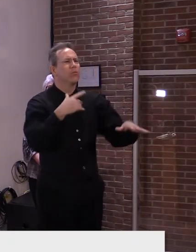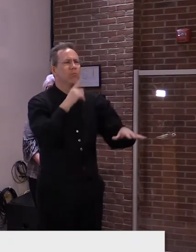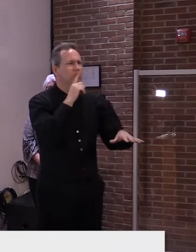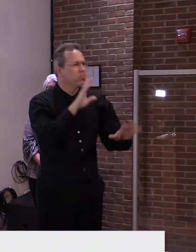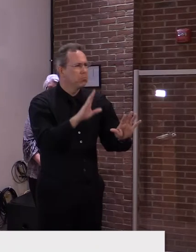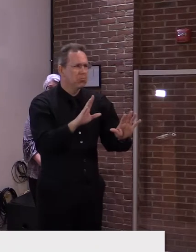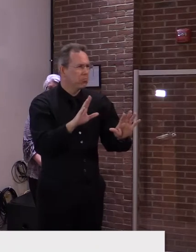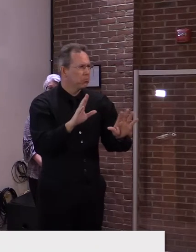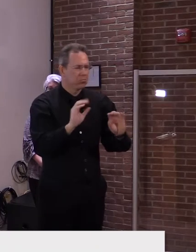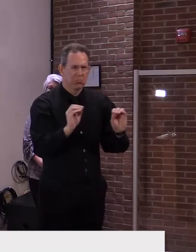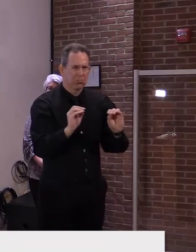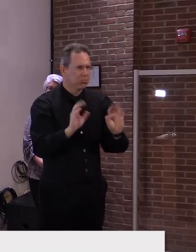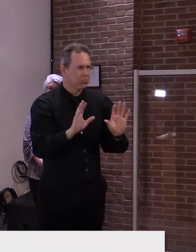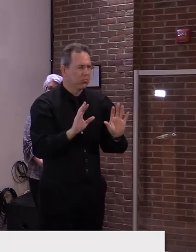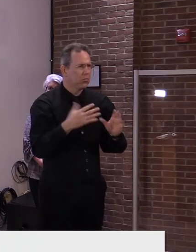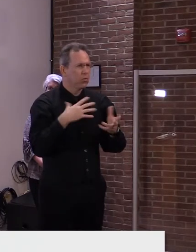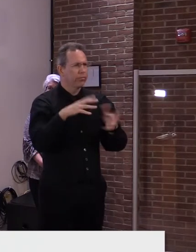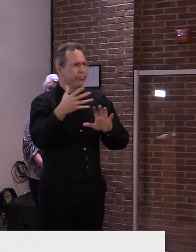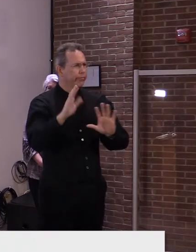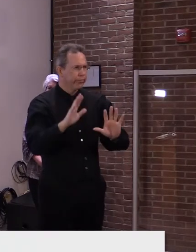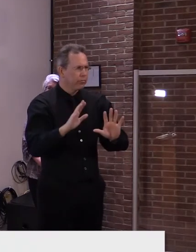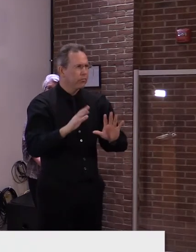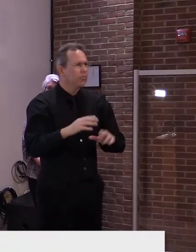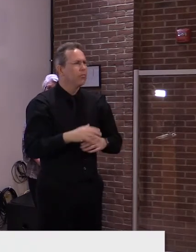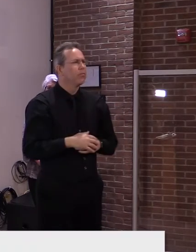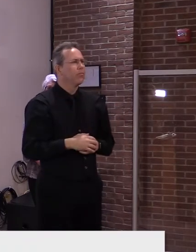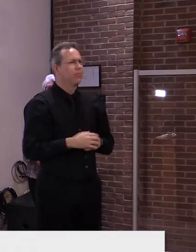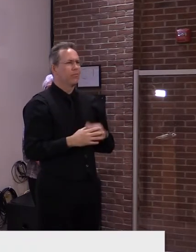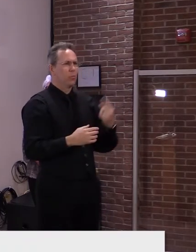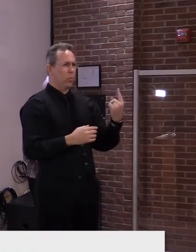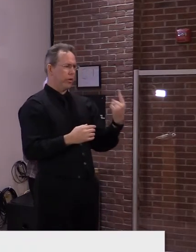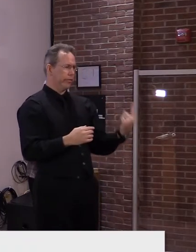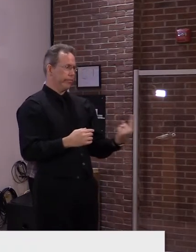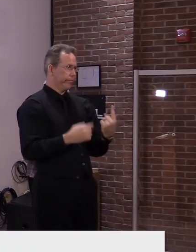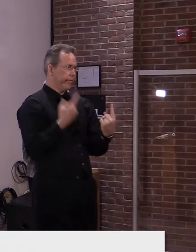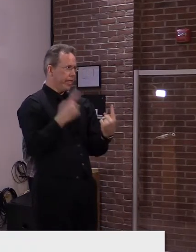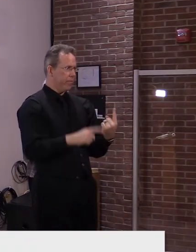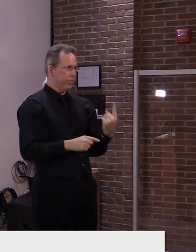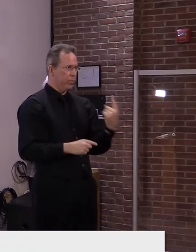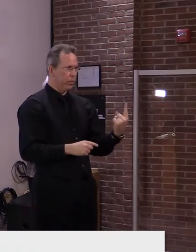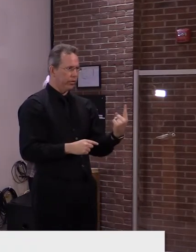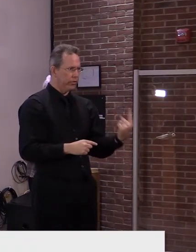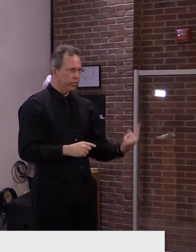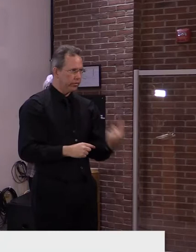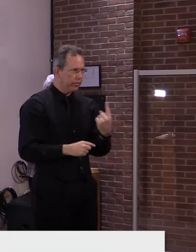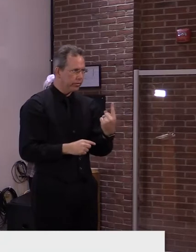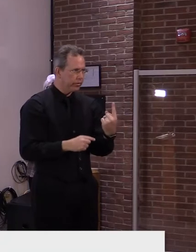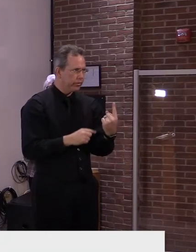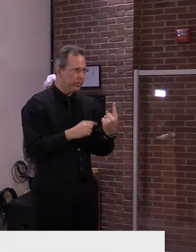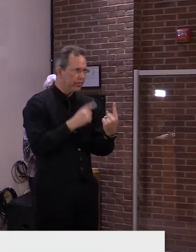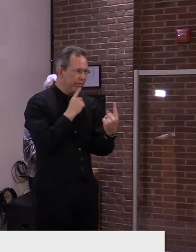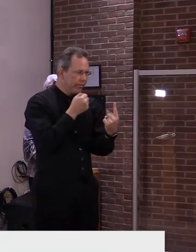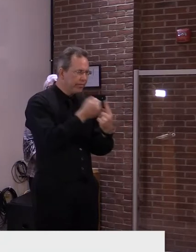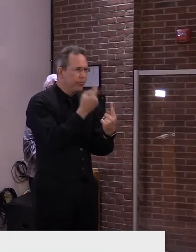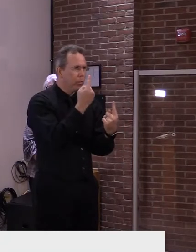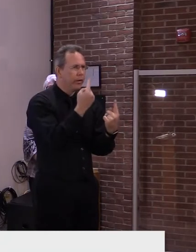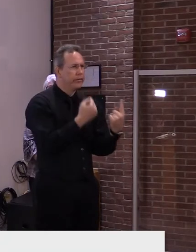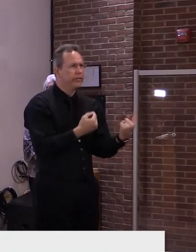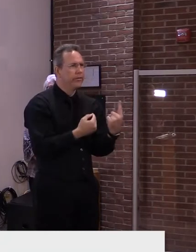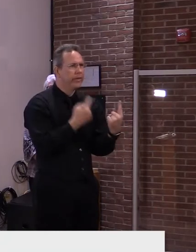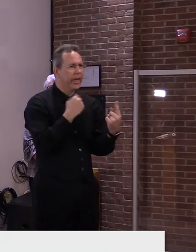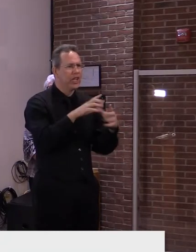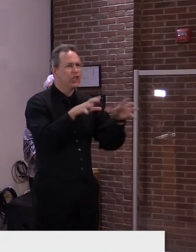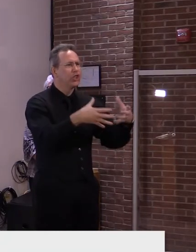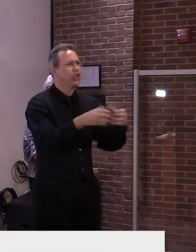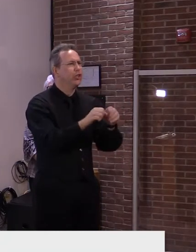usually, because it's only one case and it may have had very minimal impact on any of the other people